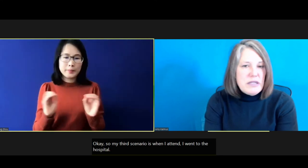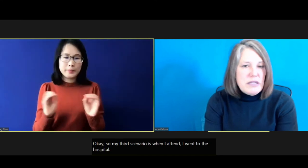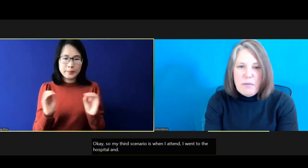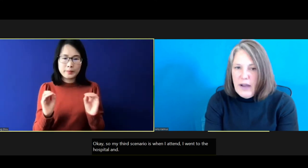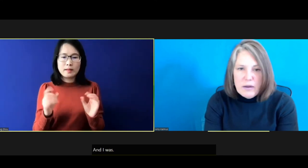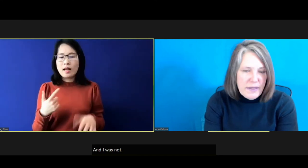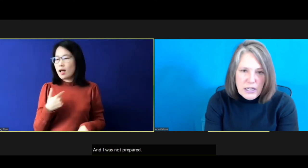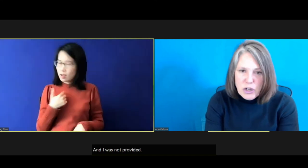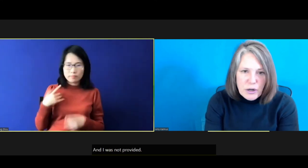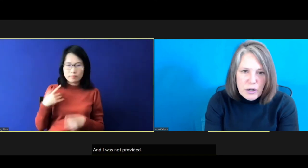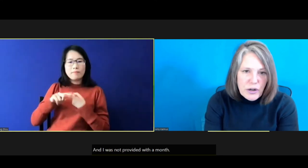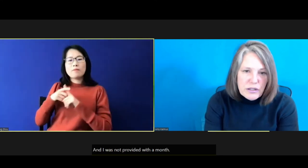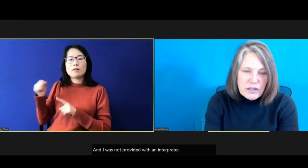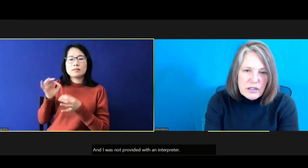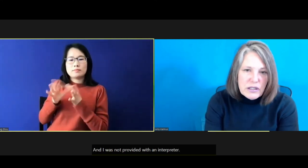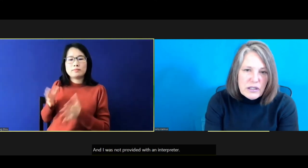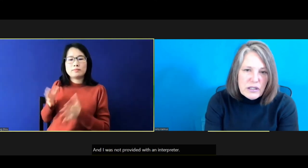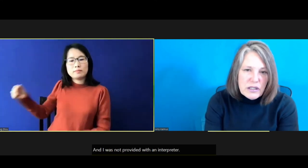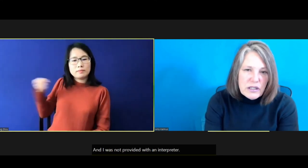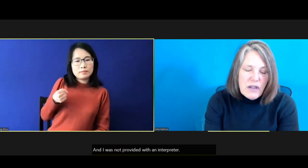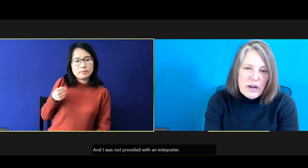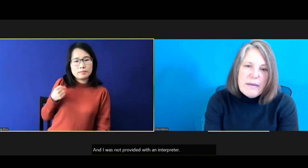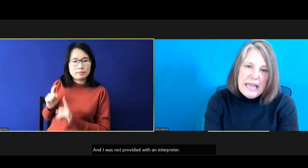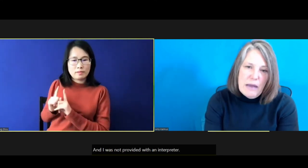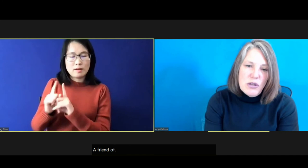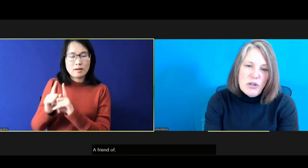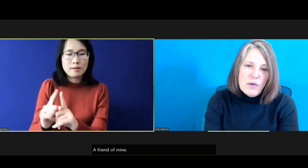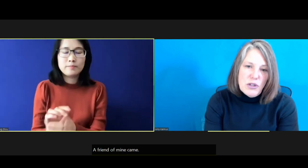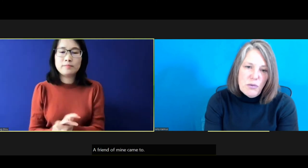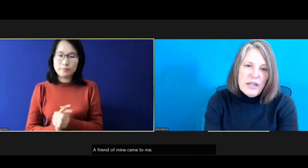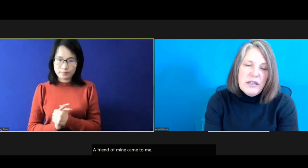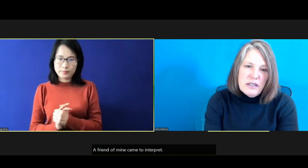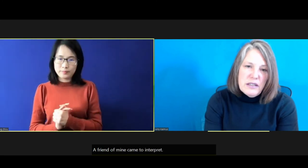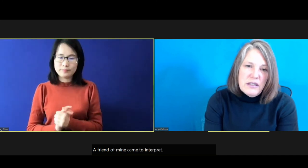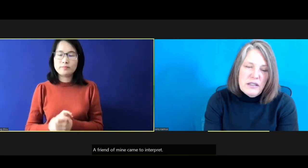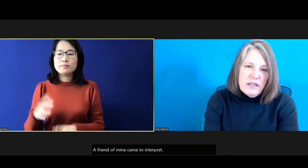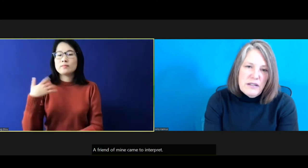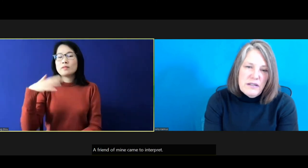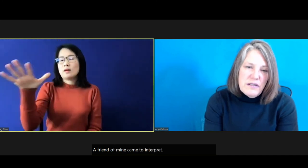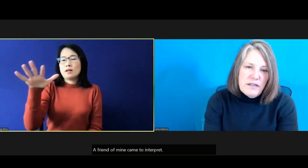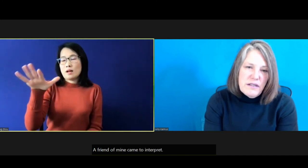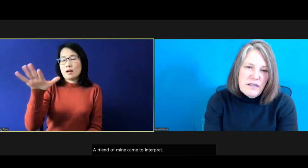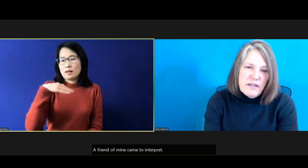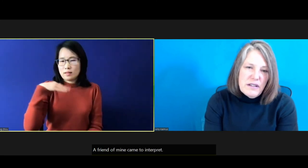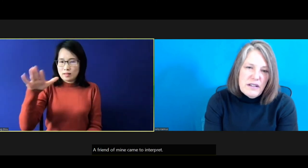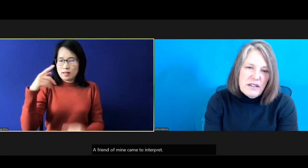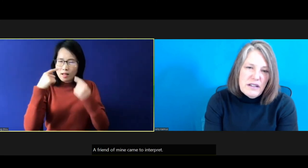and I was not provided with an interpreter. A friend of mine came to interpret.